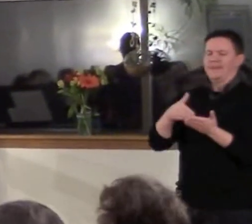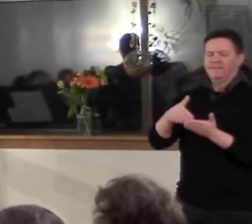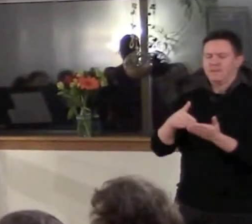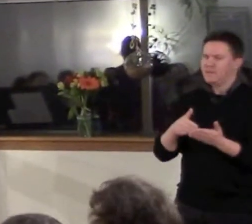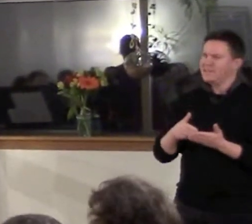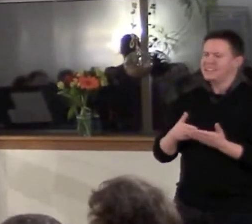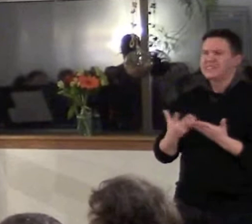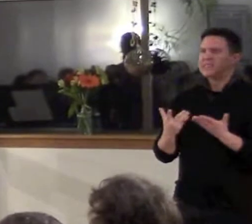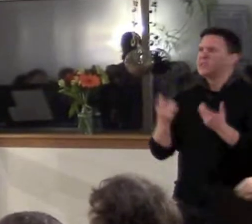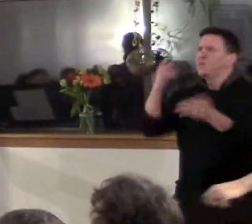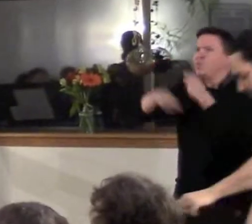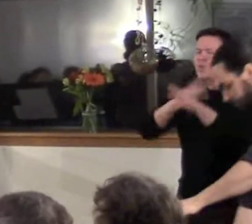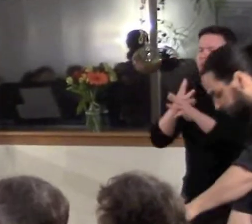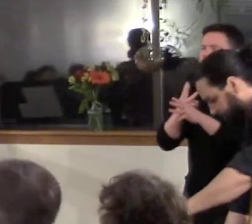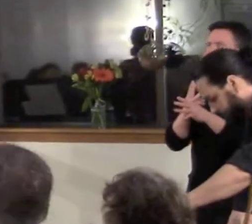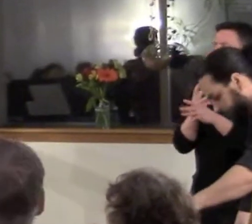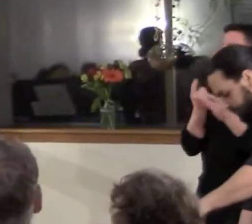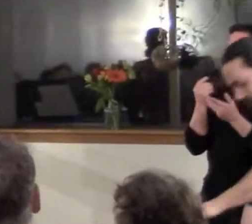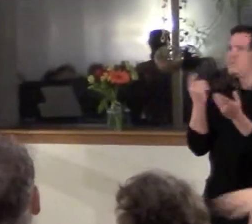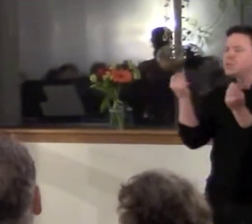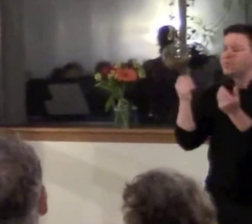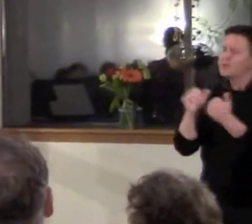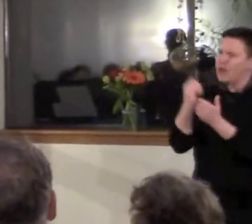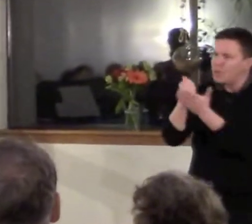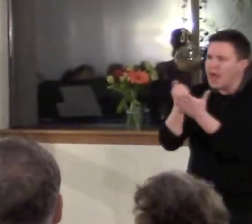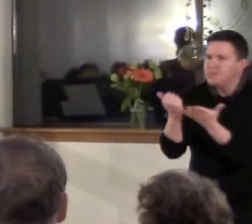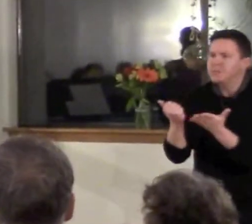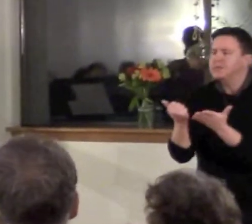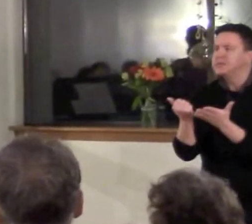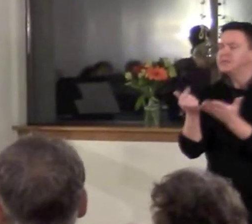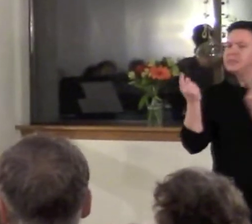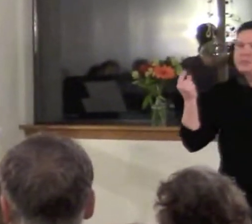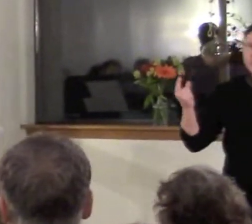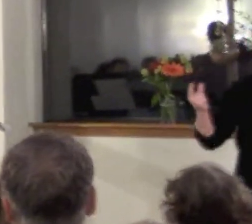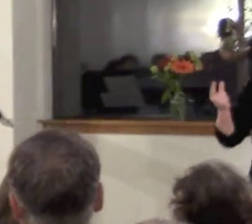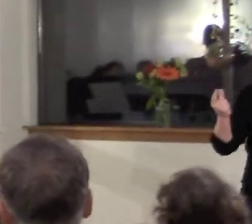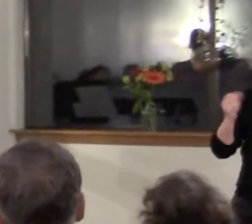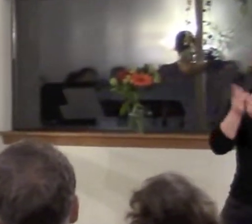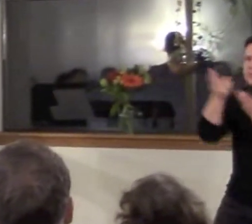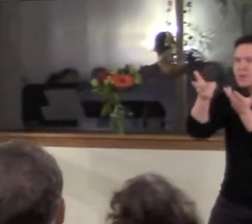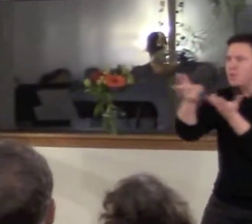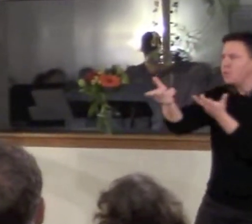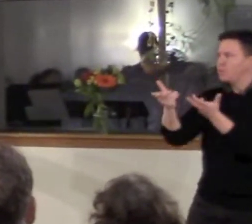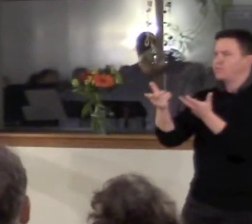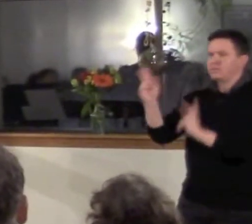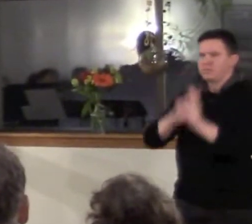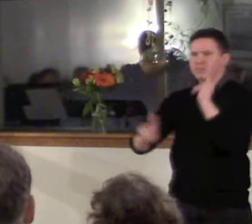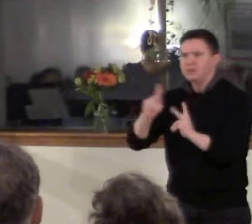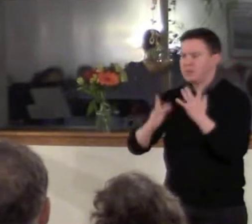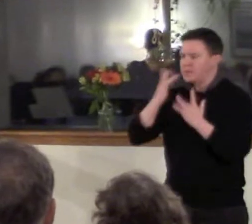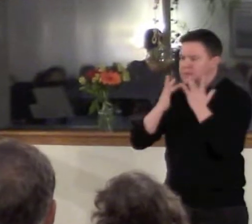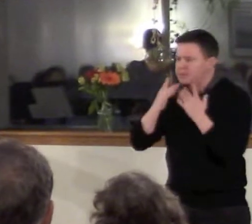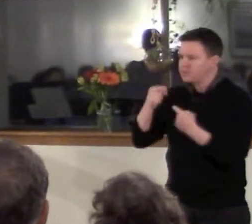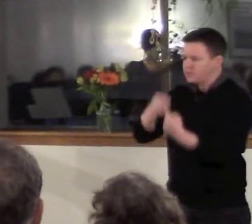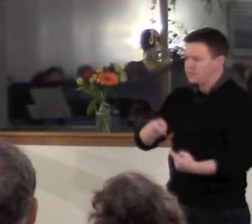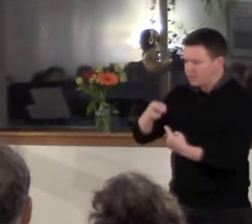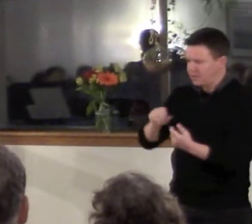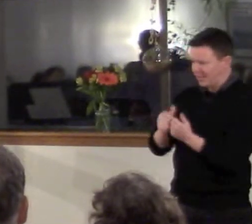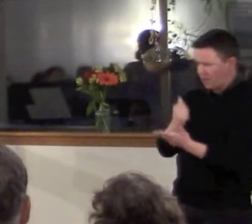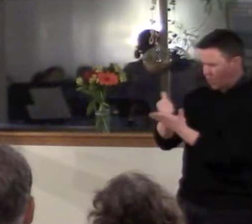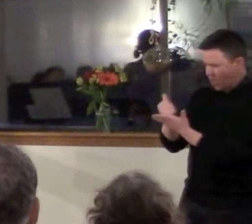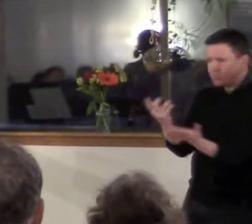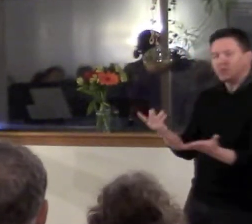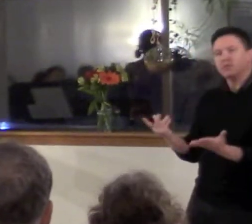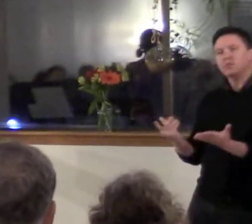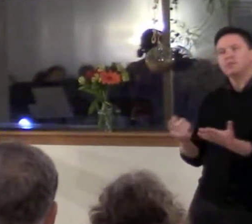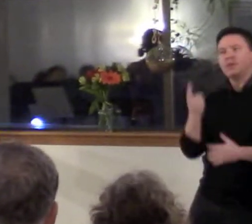bit helpless and a bit like can't do the things I want to do to help people who need help. And this is